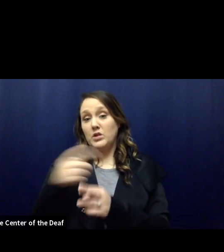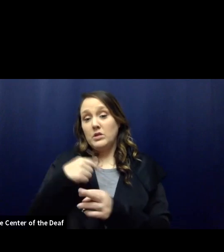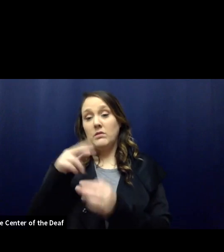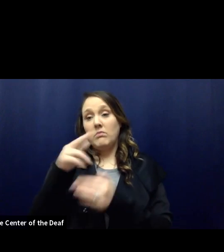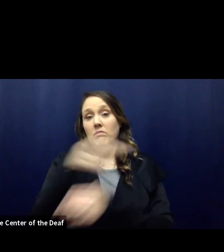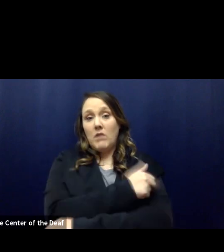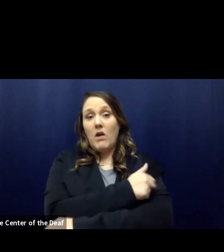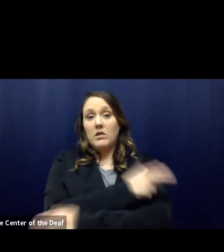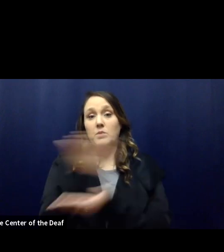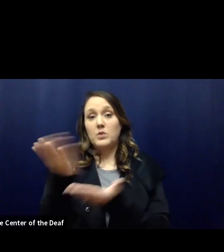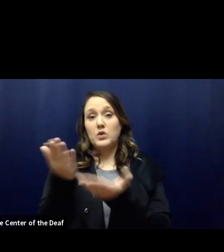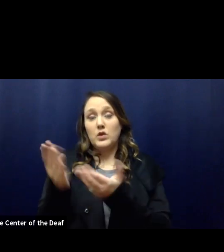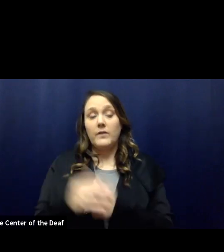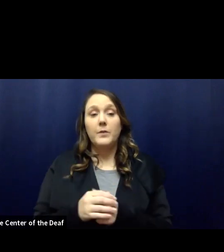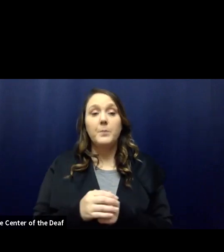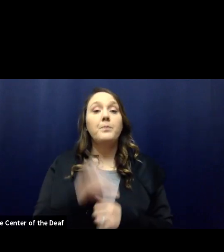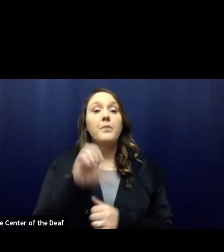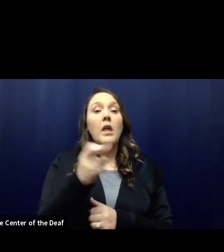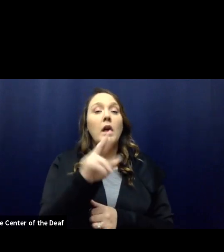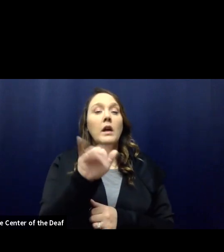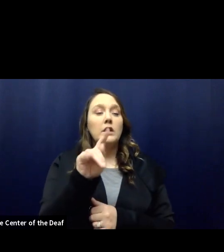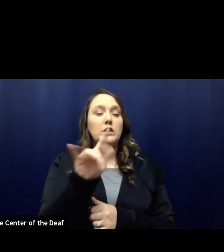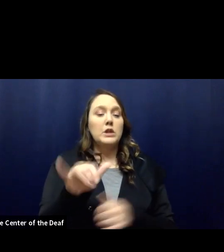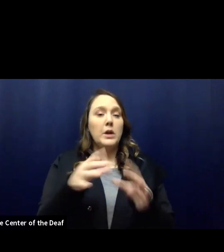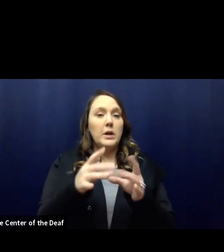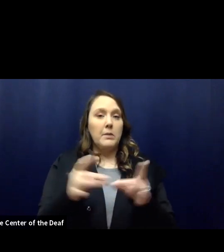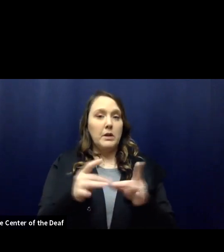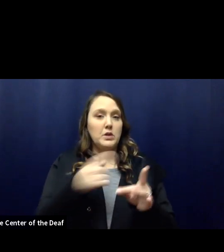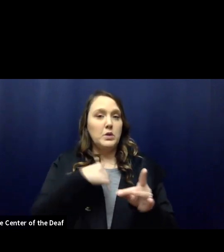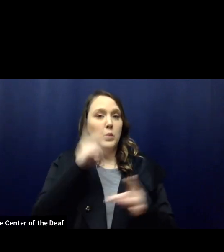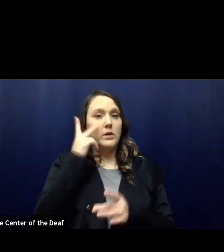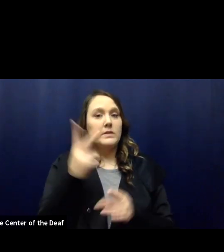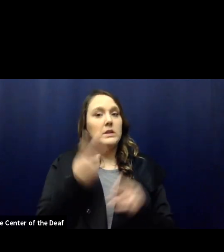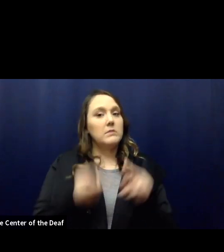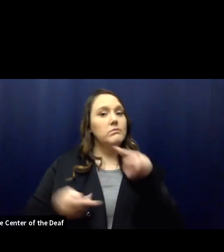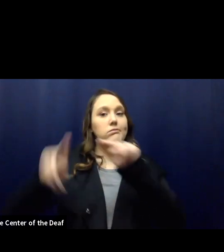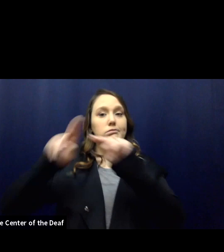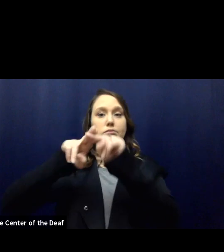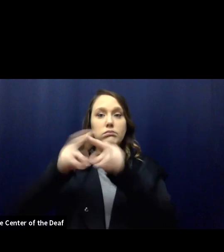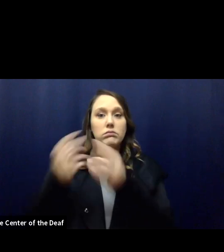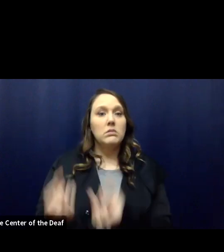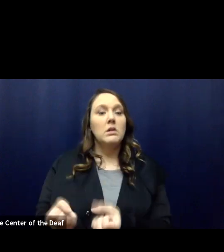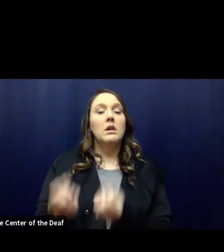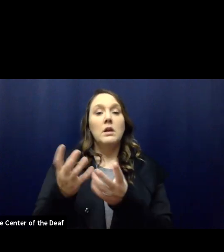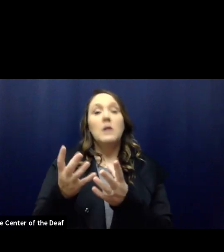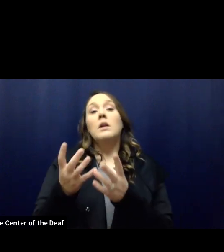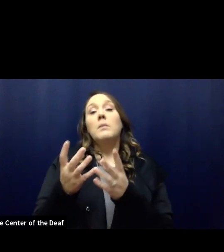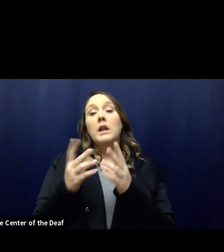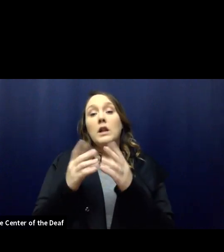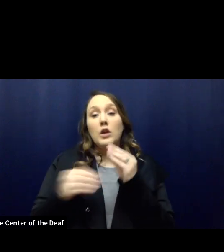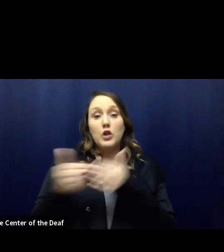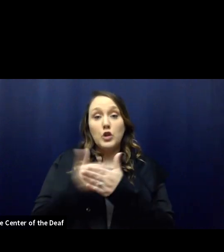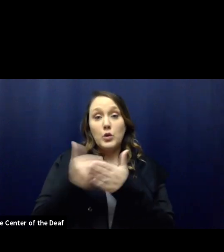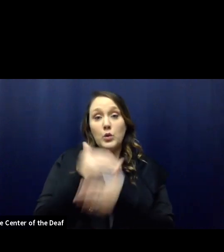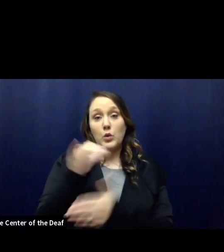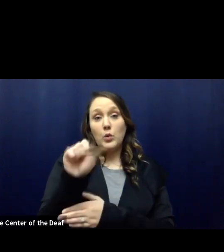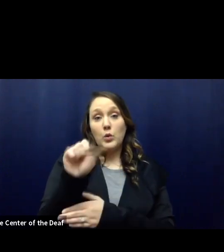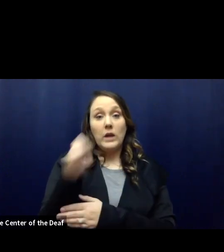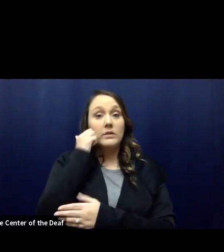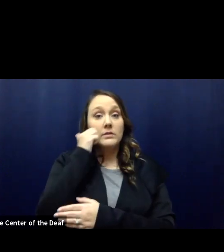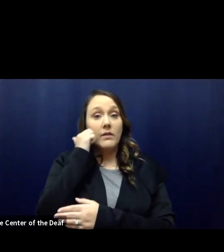As Charity mentioned just a few minutes ago, we've seen a significant increase in the number of new cases per day from a statewide